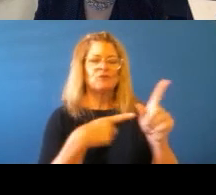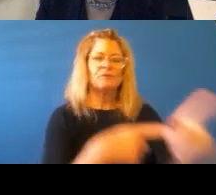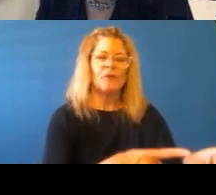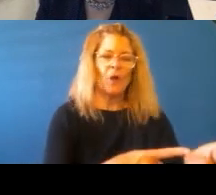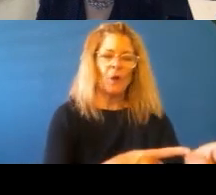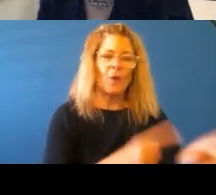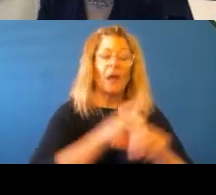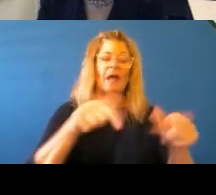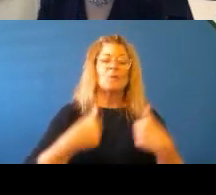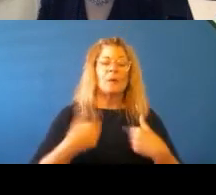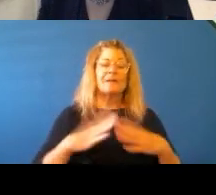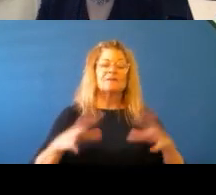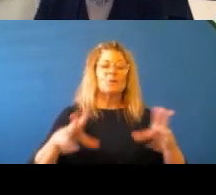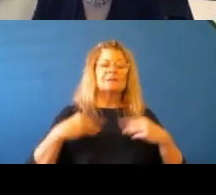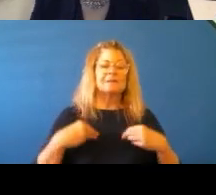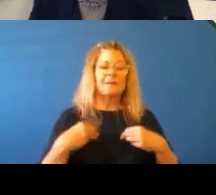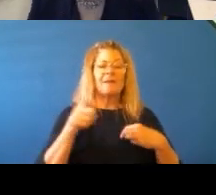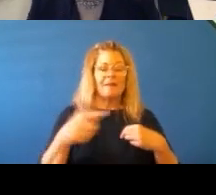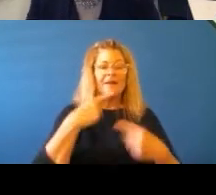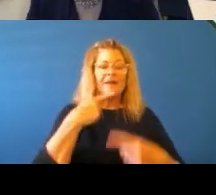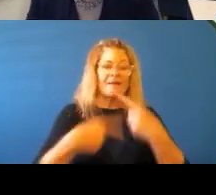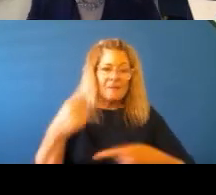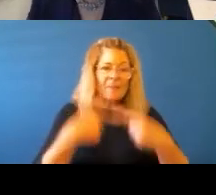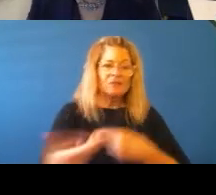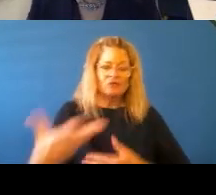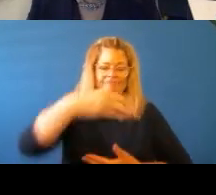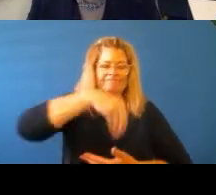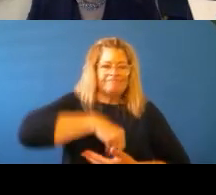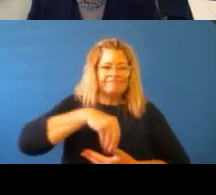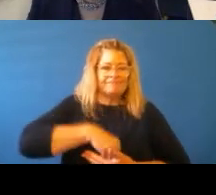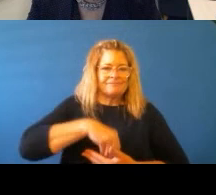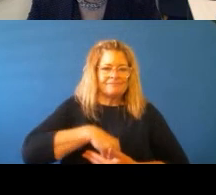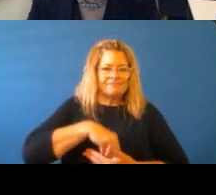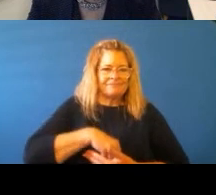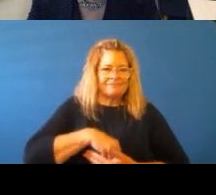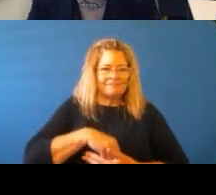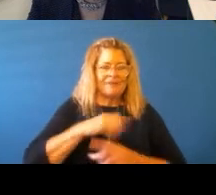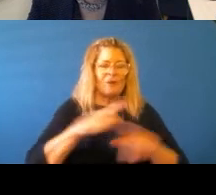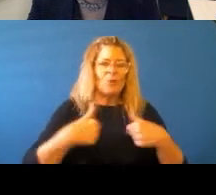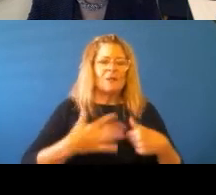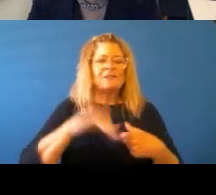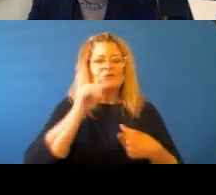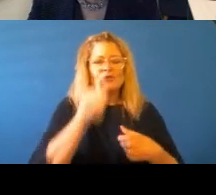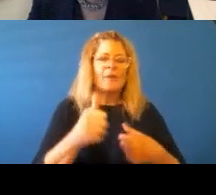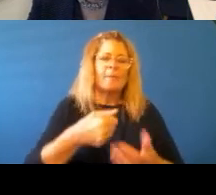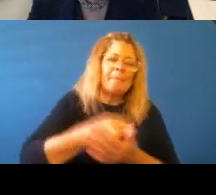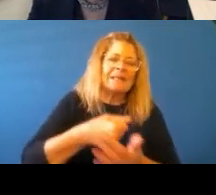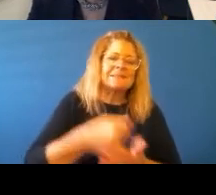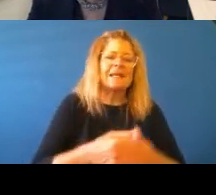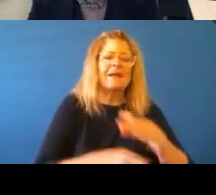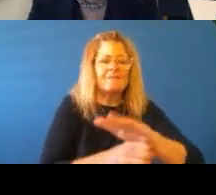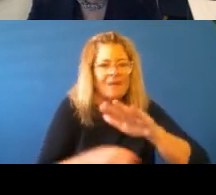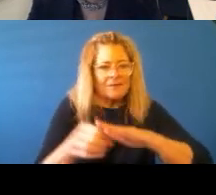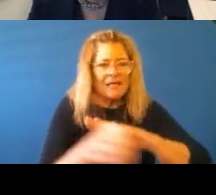be situated within a broader context, which is what are the fundamentals for Indigenous peoples, and that is the right